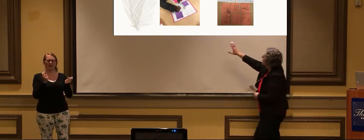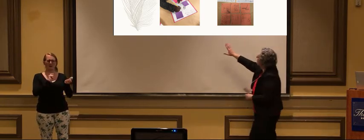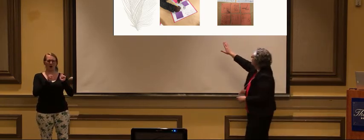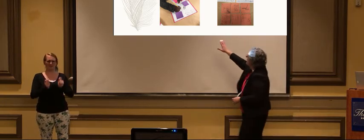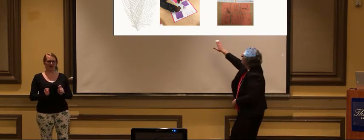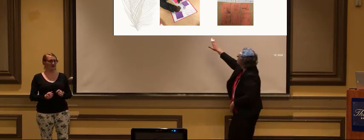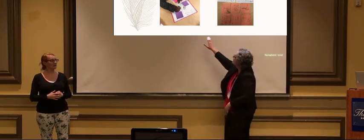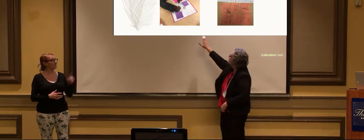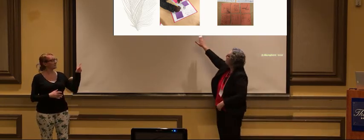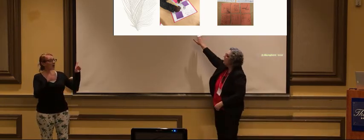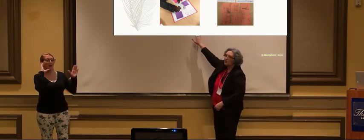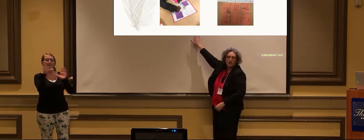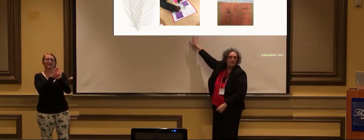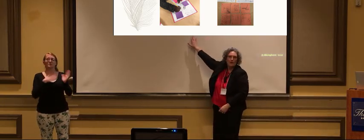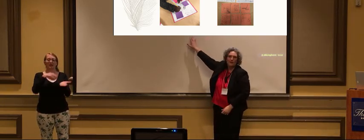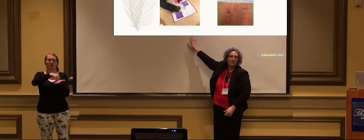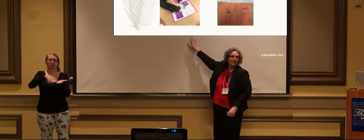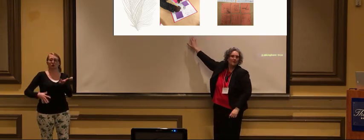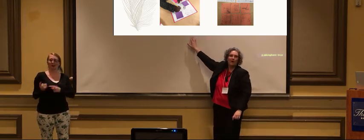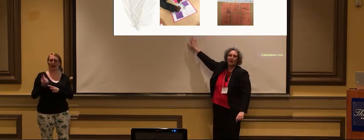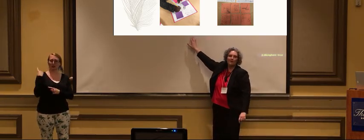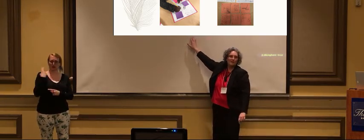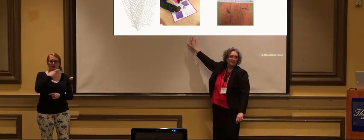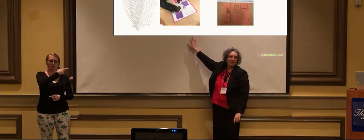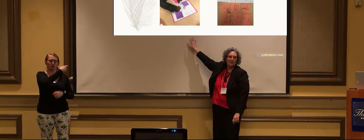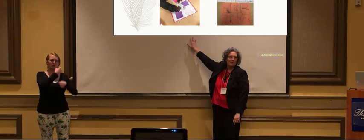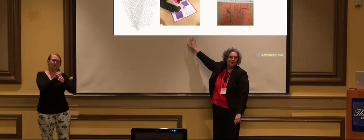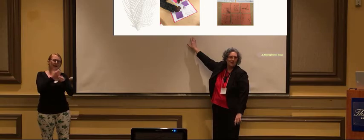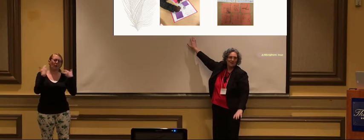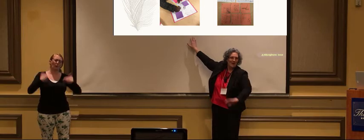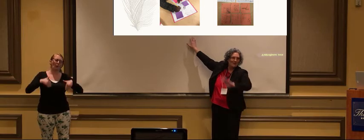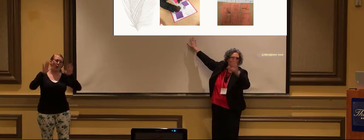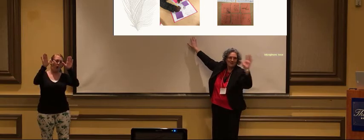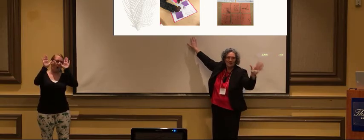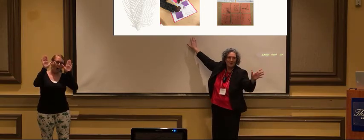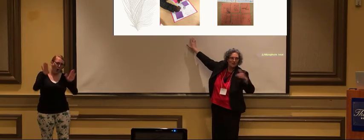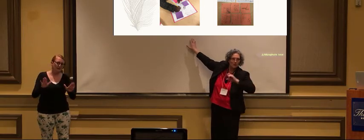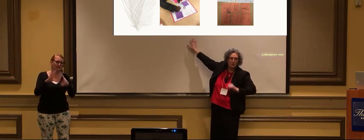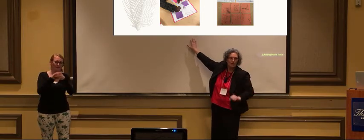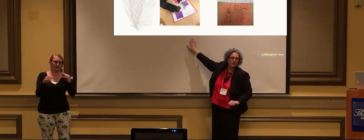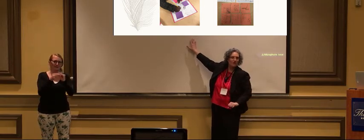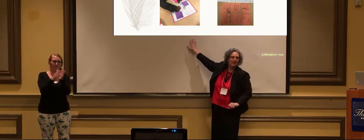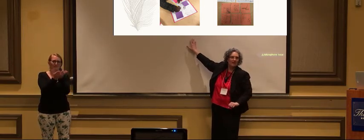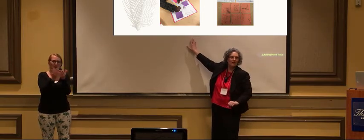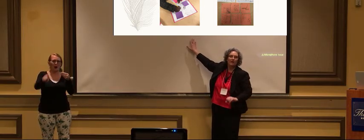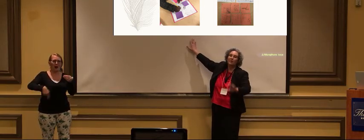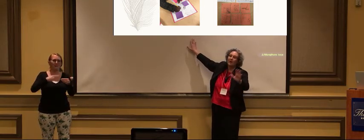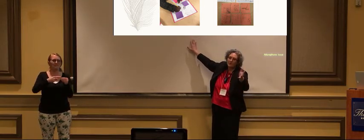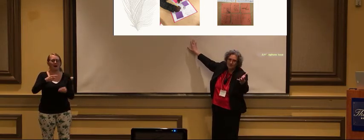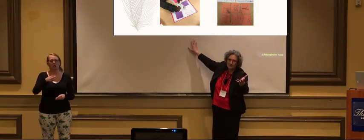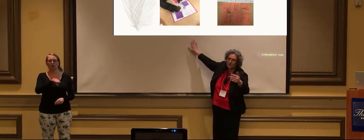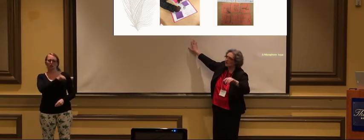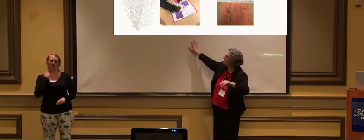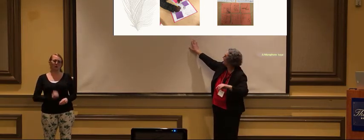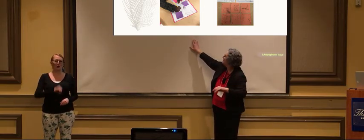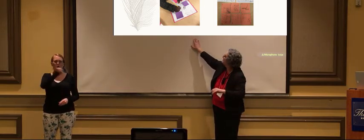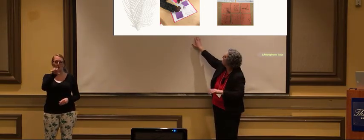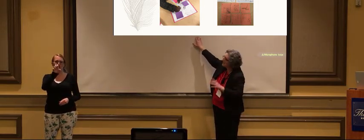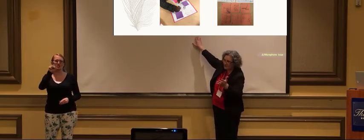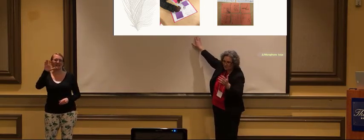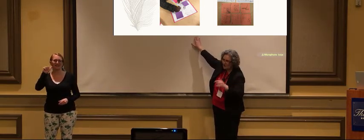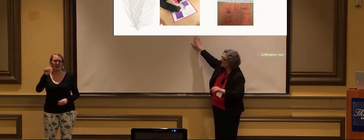picture of one of my students from last year. She made the most awesome narrative book I've ever seen about superhero Jessica. Her mother's name is